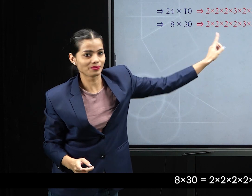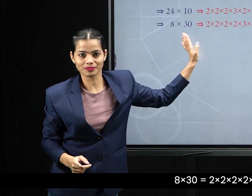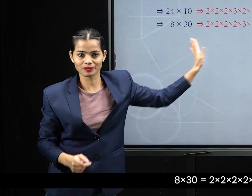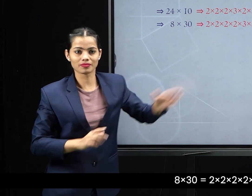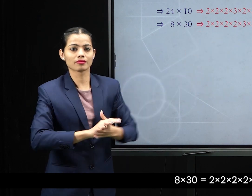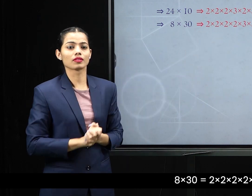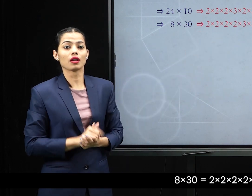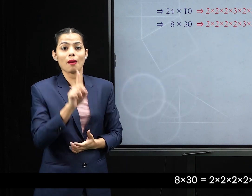5.